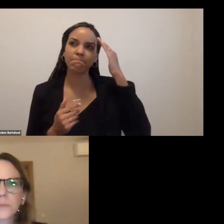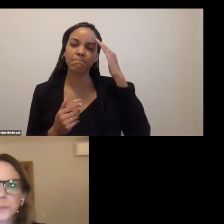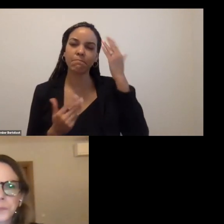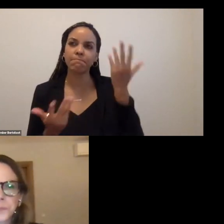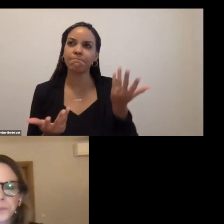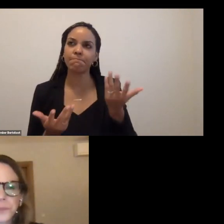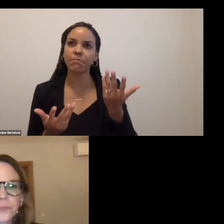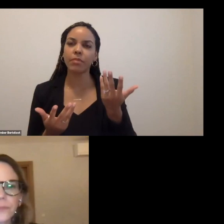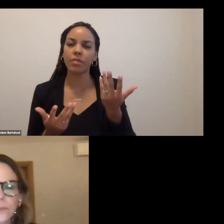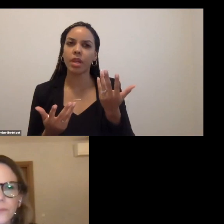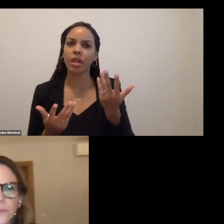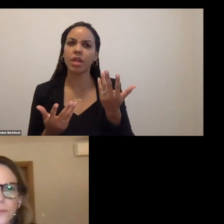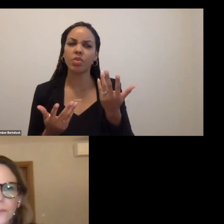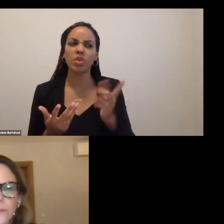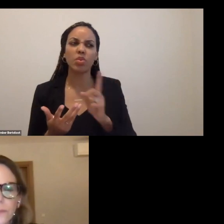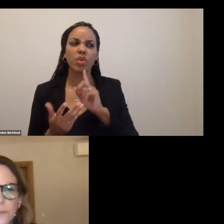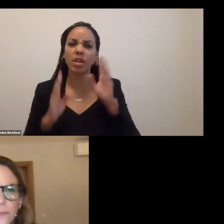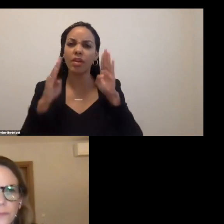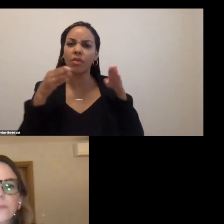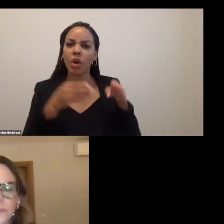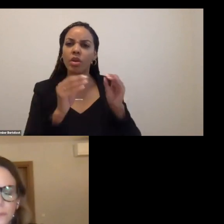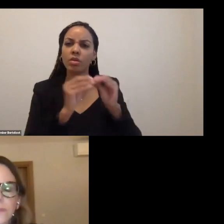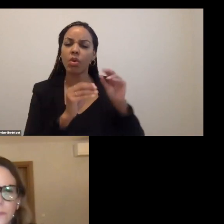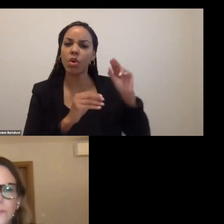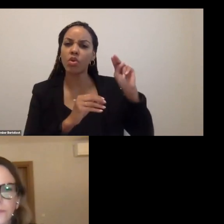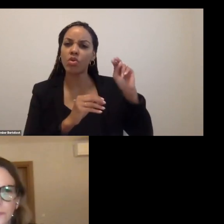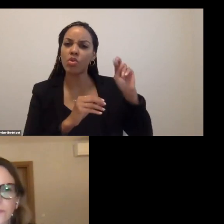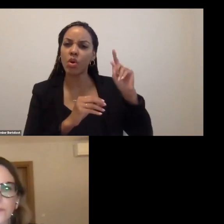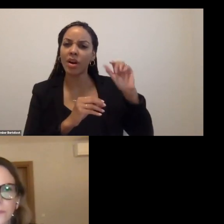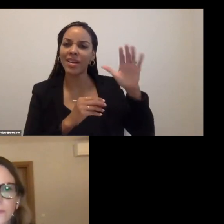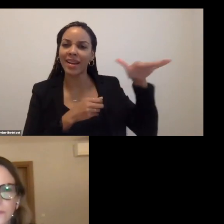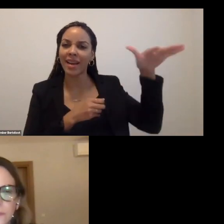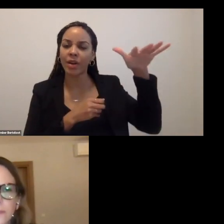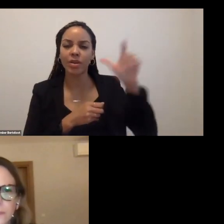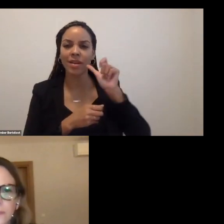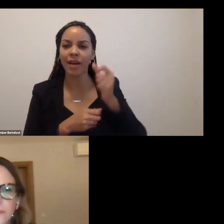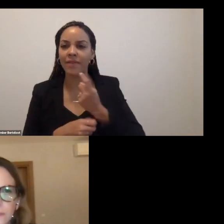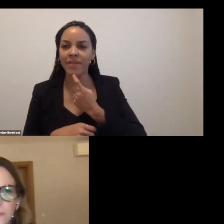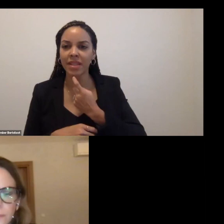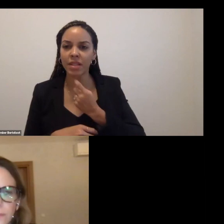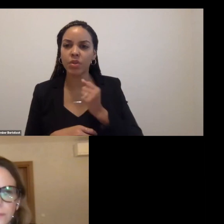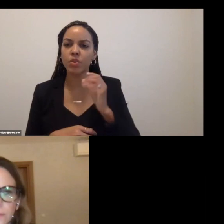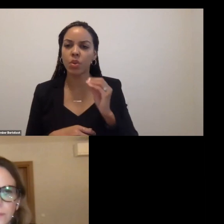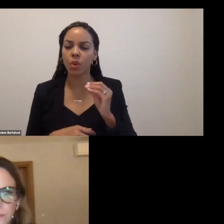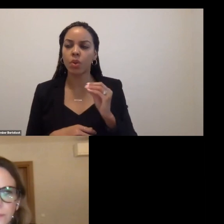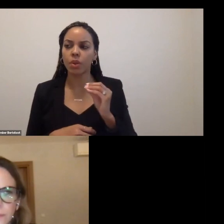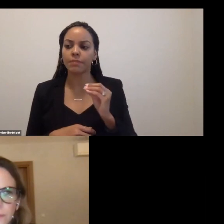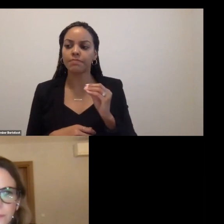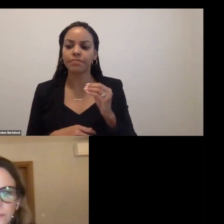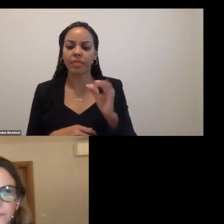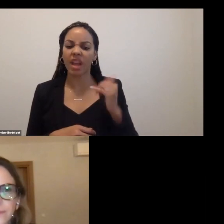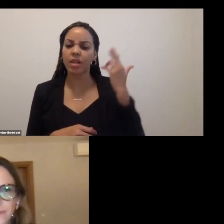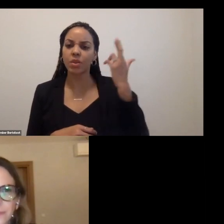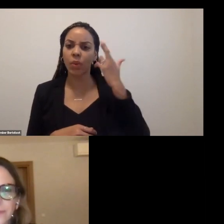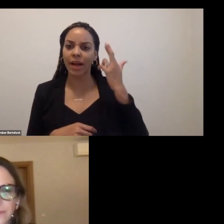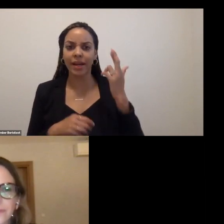directed to more to Nordic regions, not to Finland. And so this is why it was the